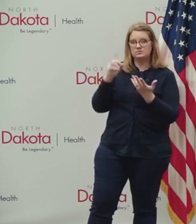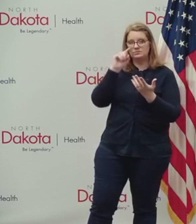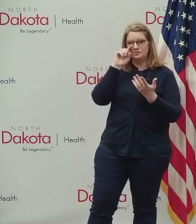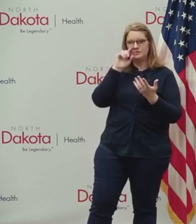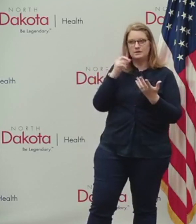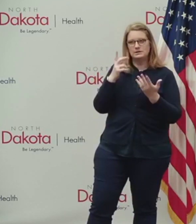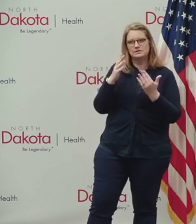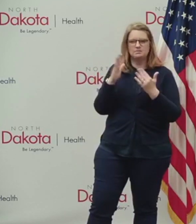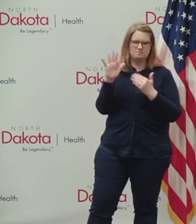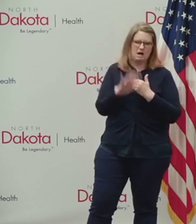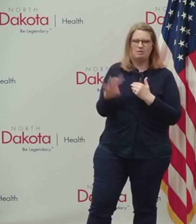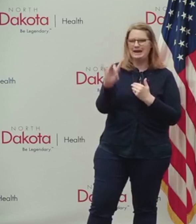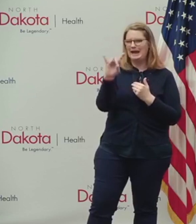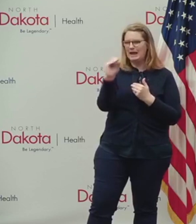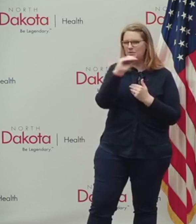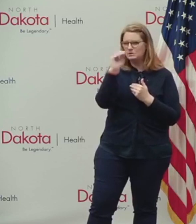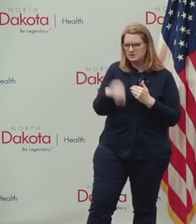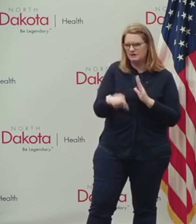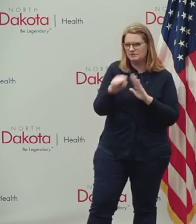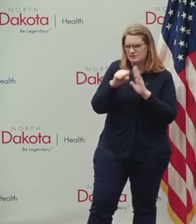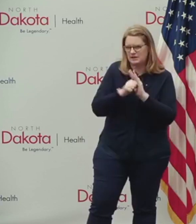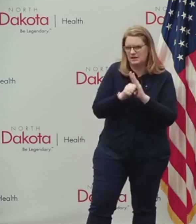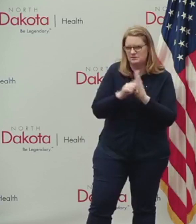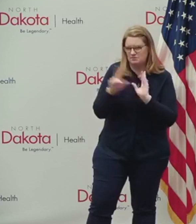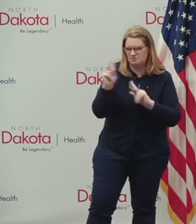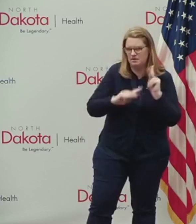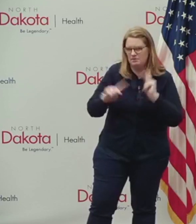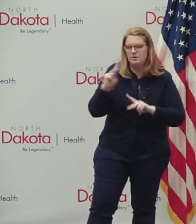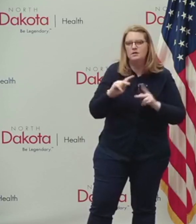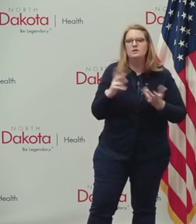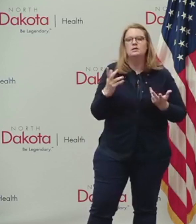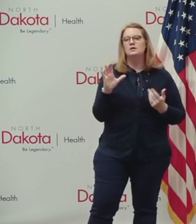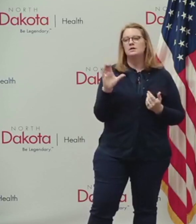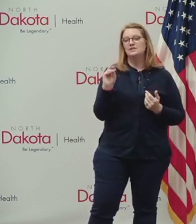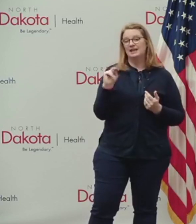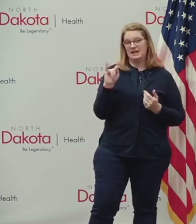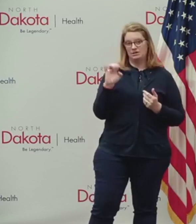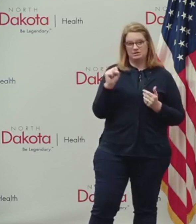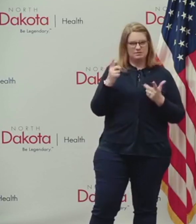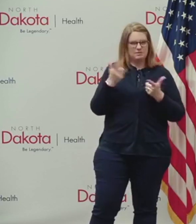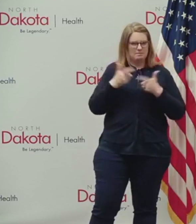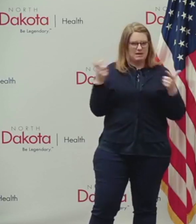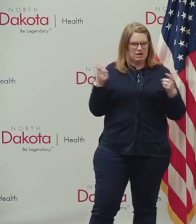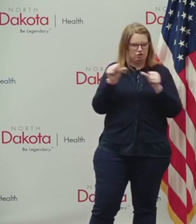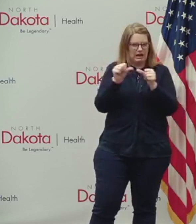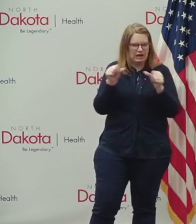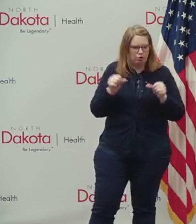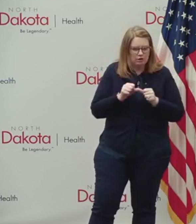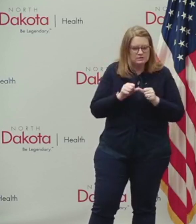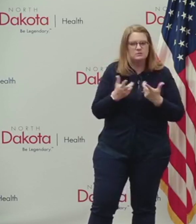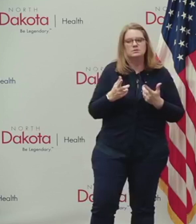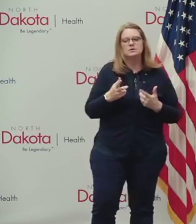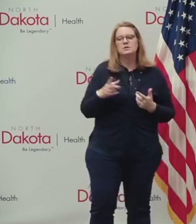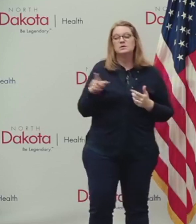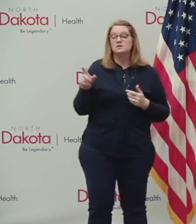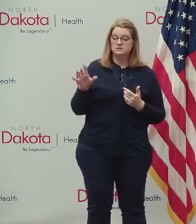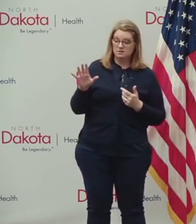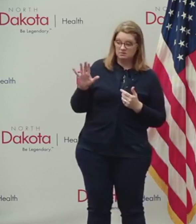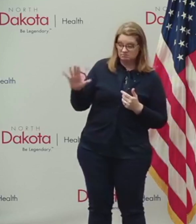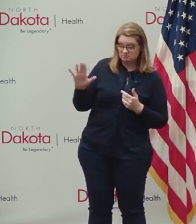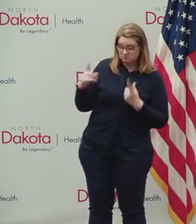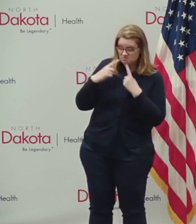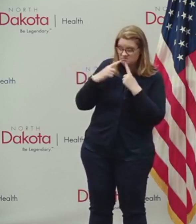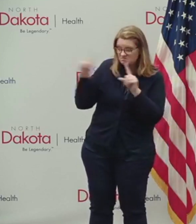80% of the state's population, which means the counties from the large metro areas. We hear from them what's working, what's